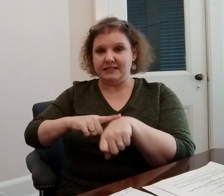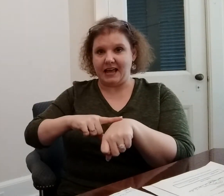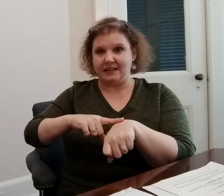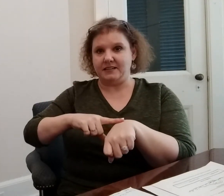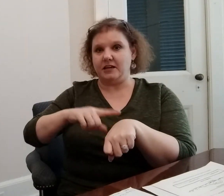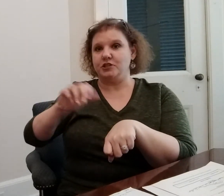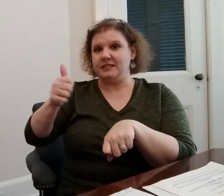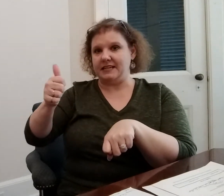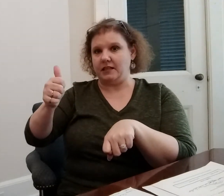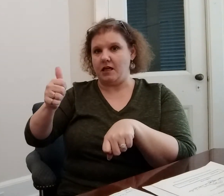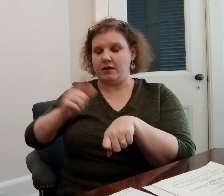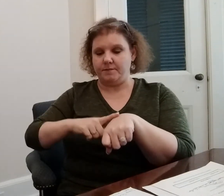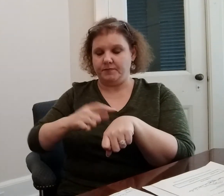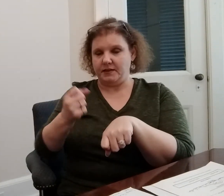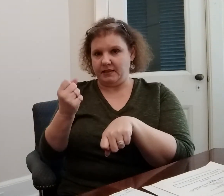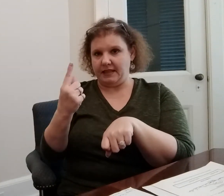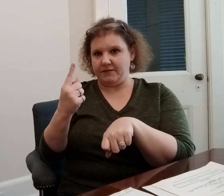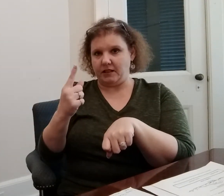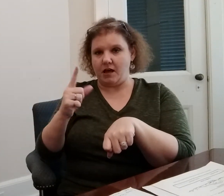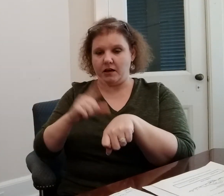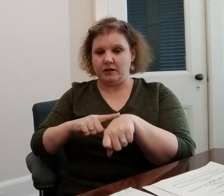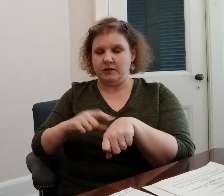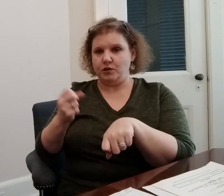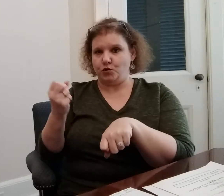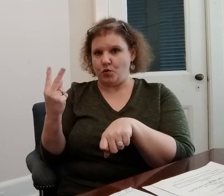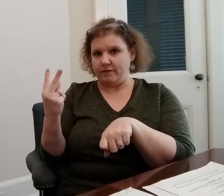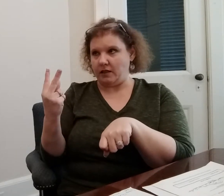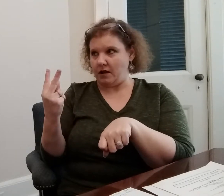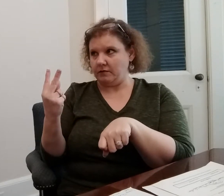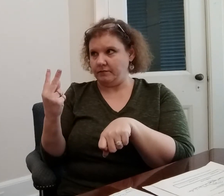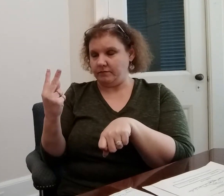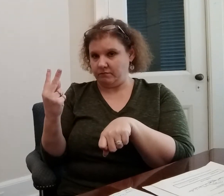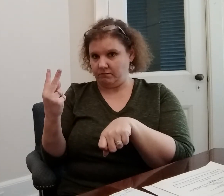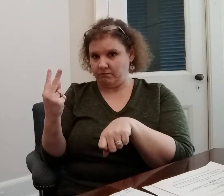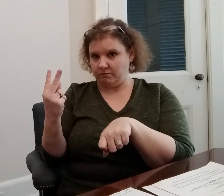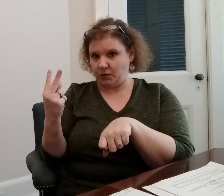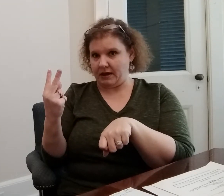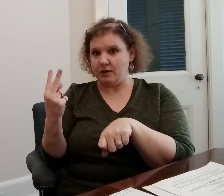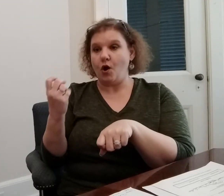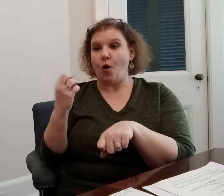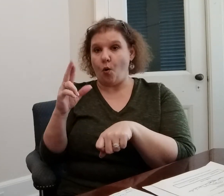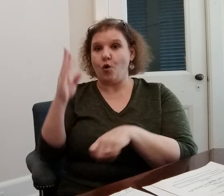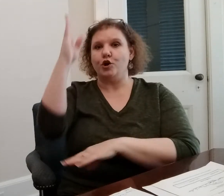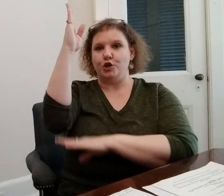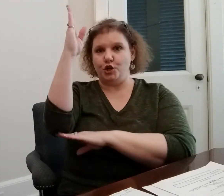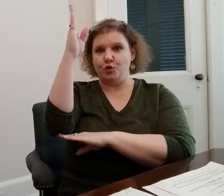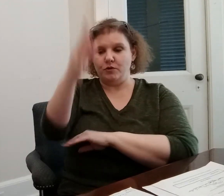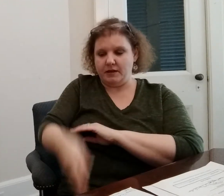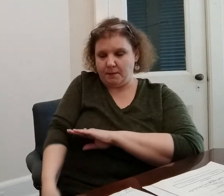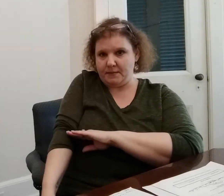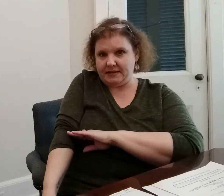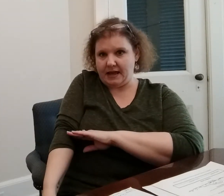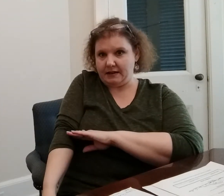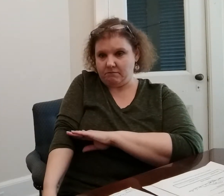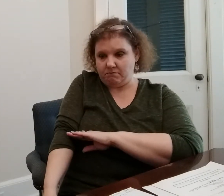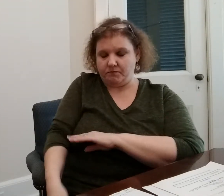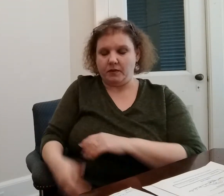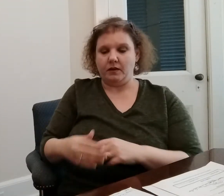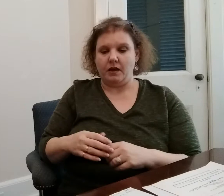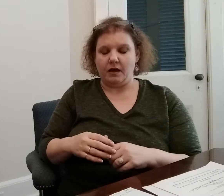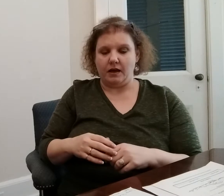'clock touch ten o'clock eleven o'clock twelve o'clock okay okay okay or noon midnight